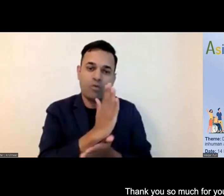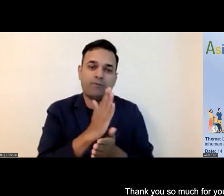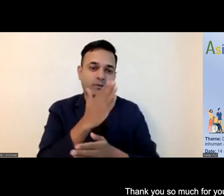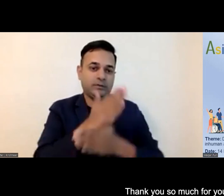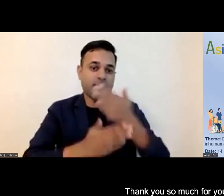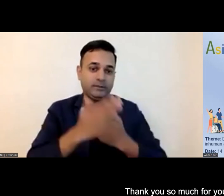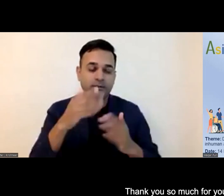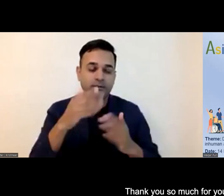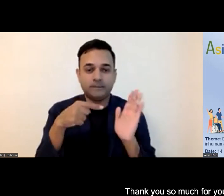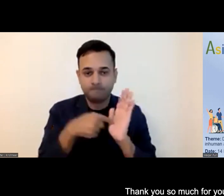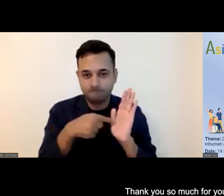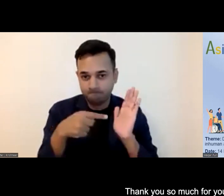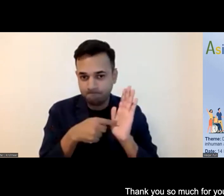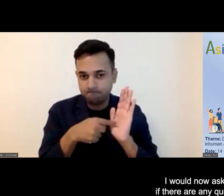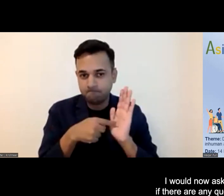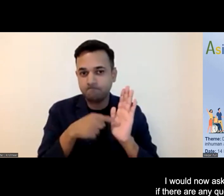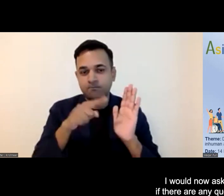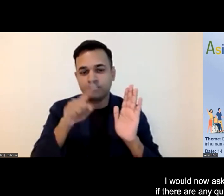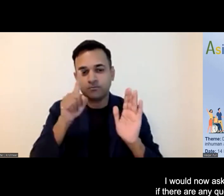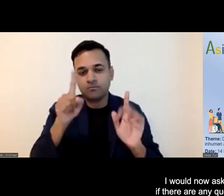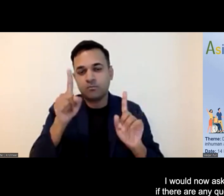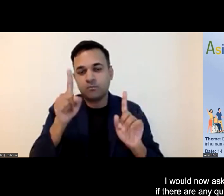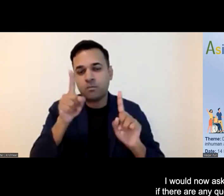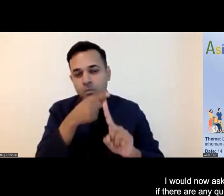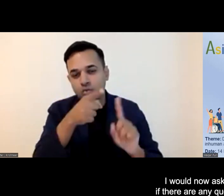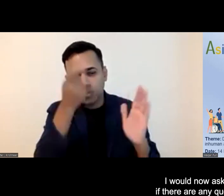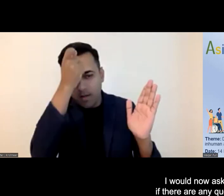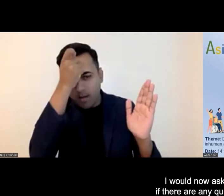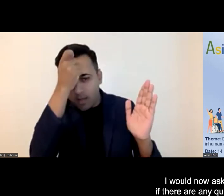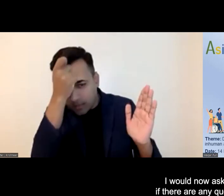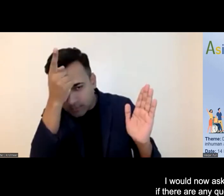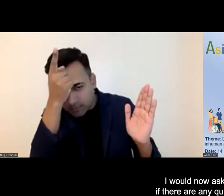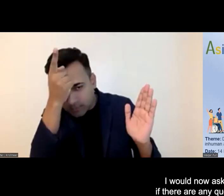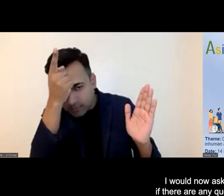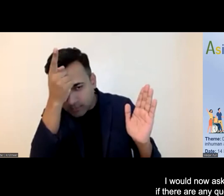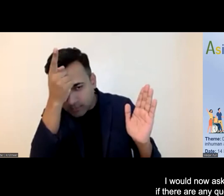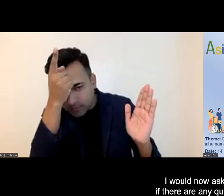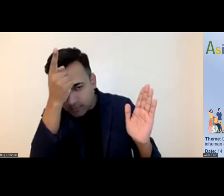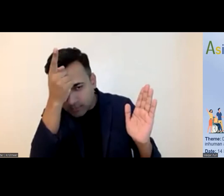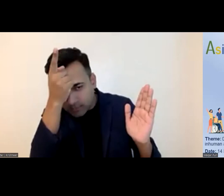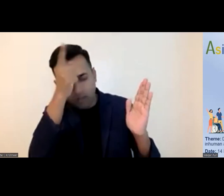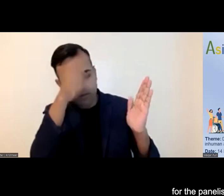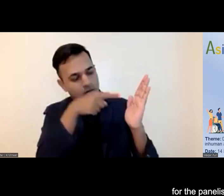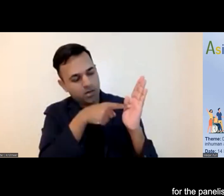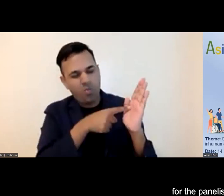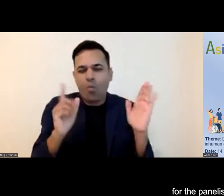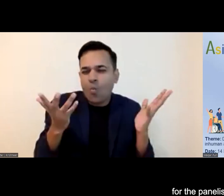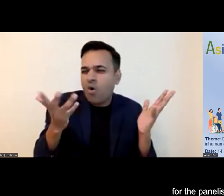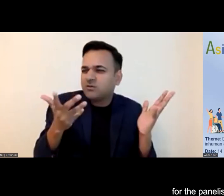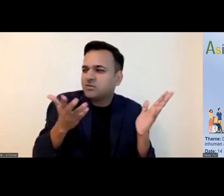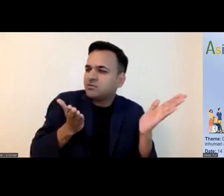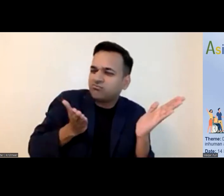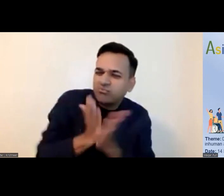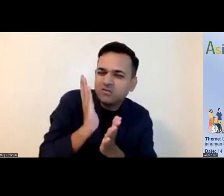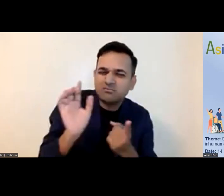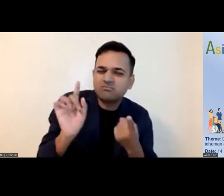Thank you so much for your presentation. I would now ask that if there are any questions and for the